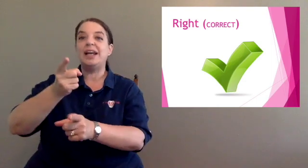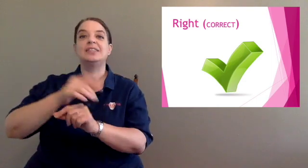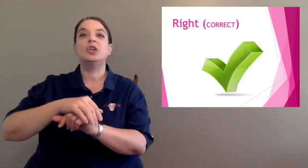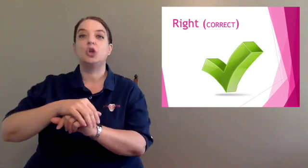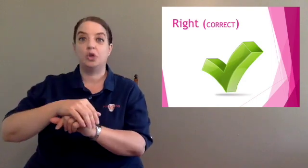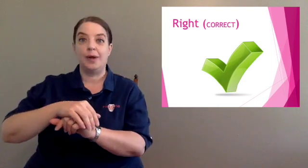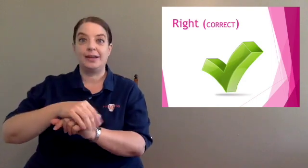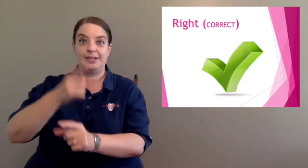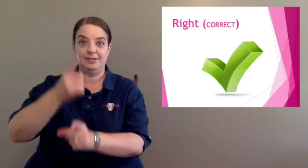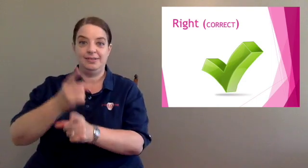in correct.